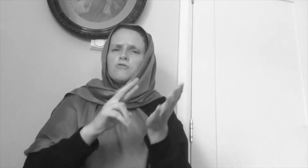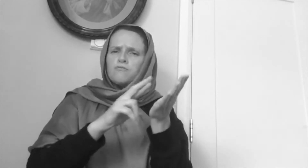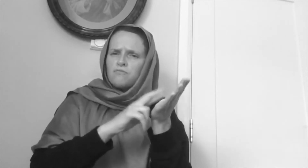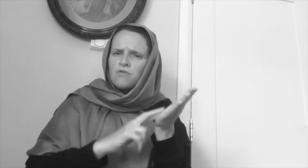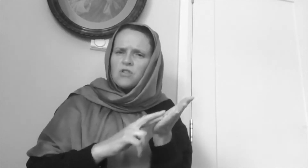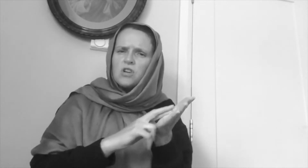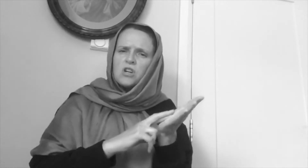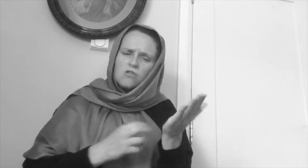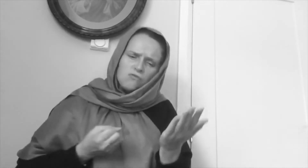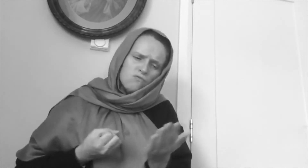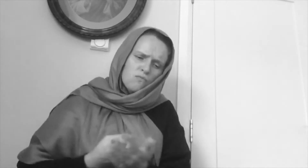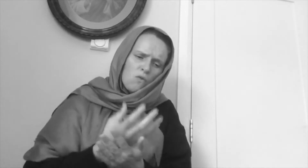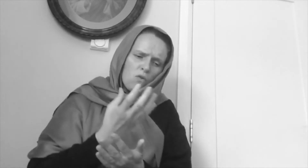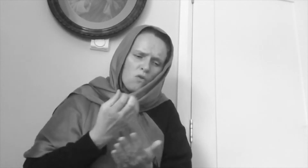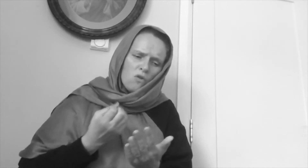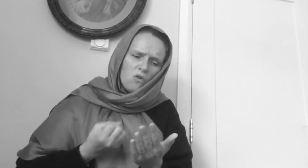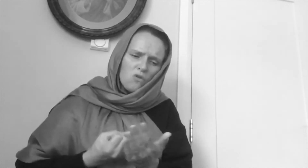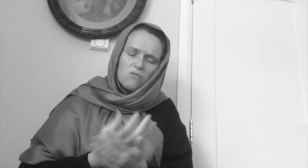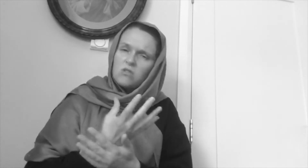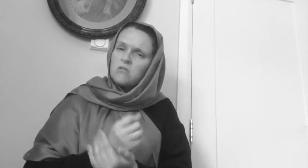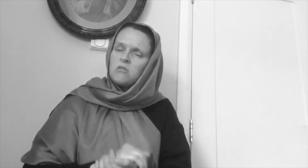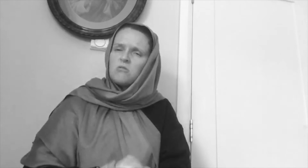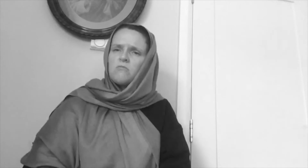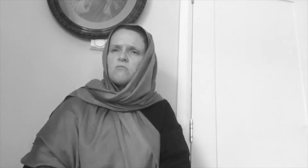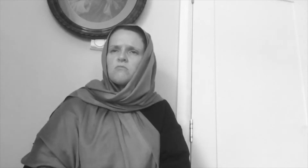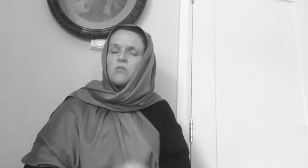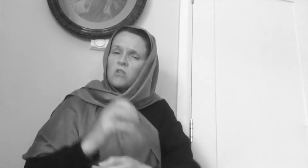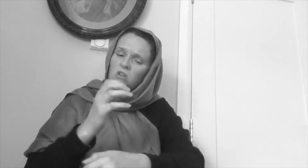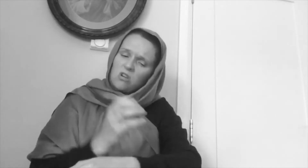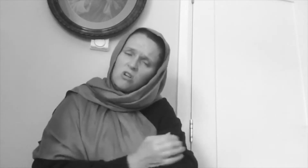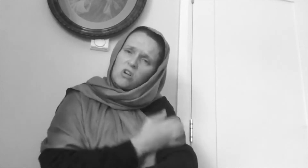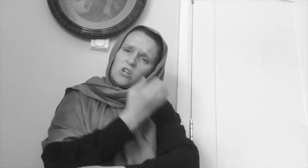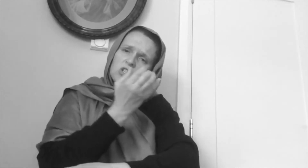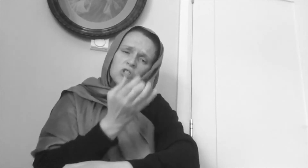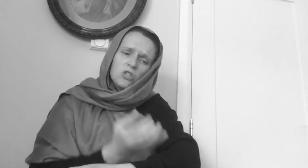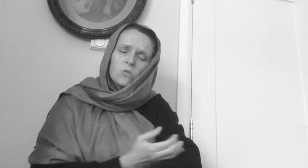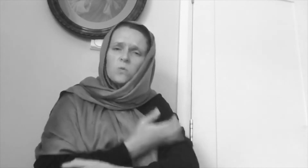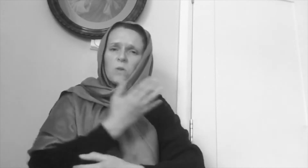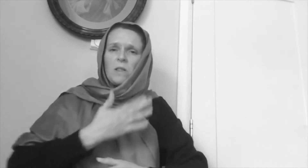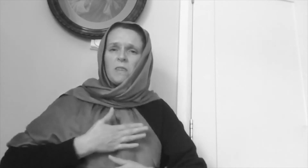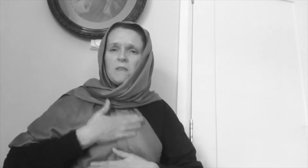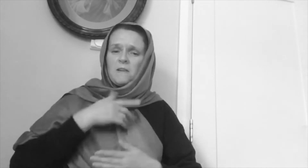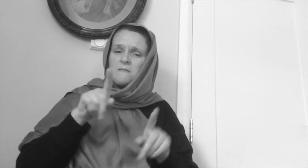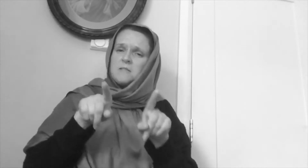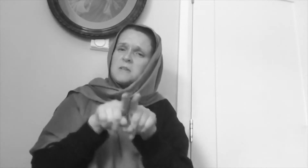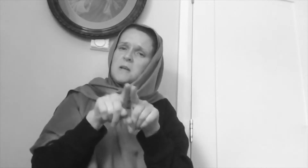the ghosts, the religious stories would continue on, and life would stay the same here